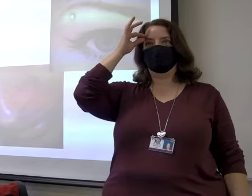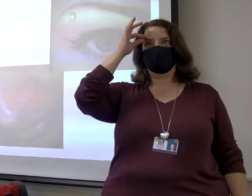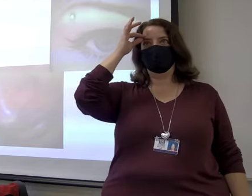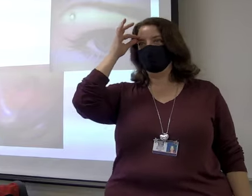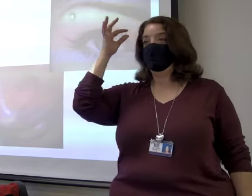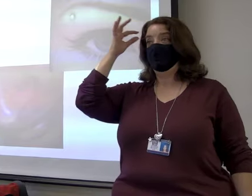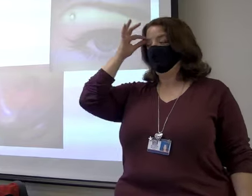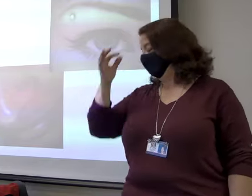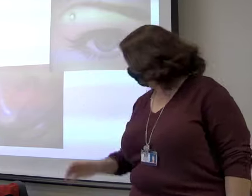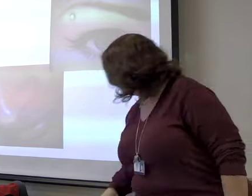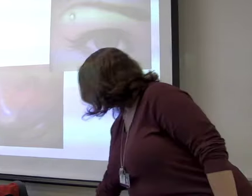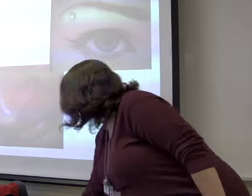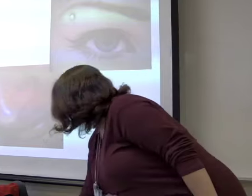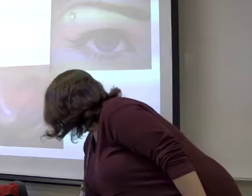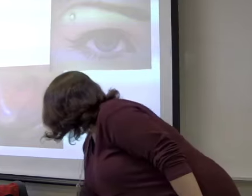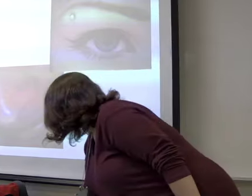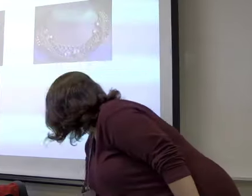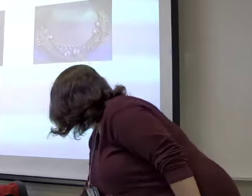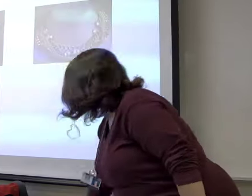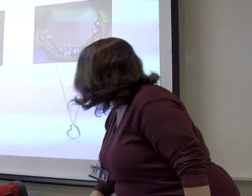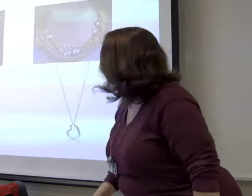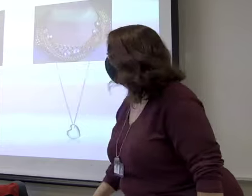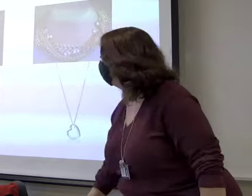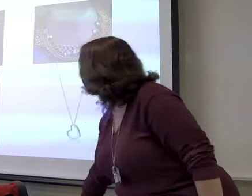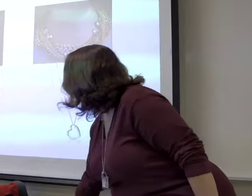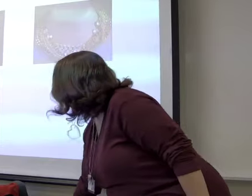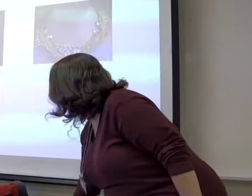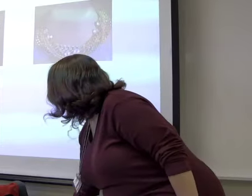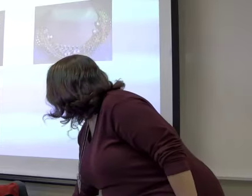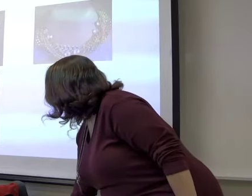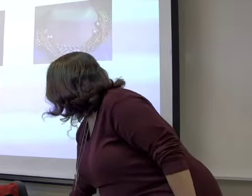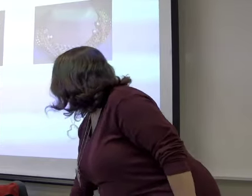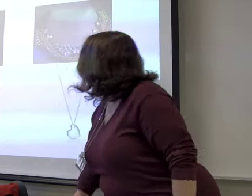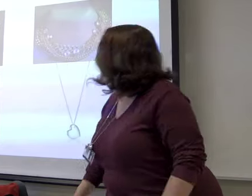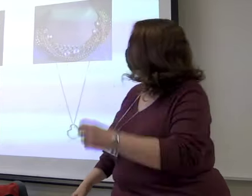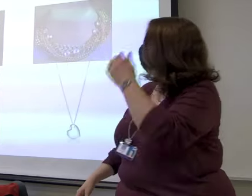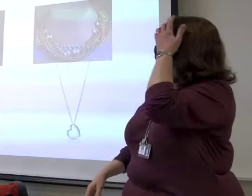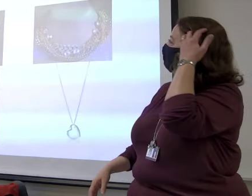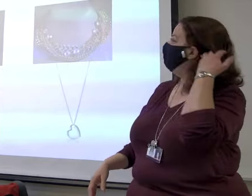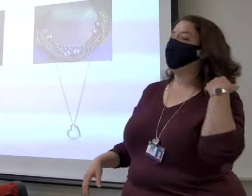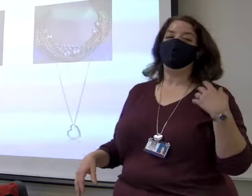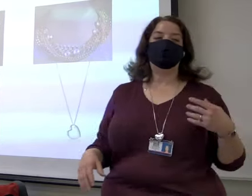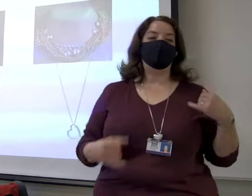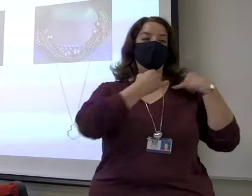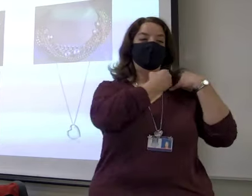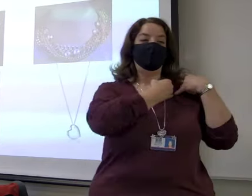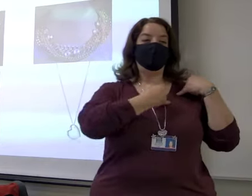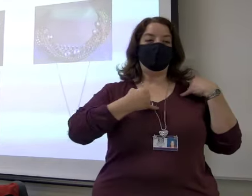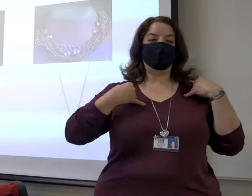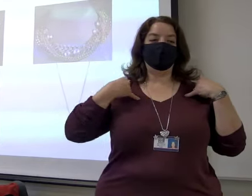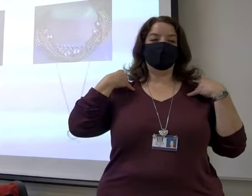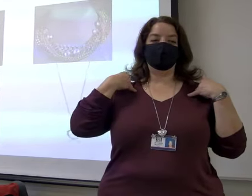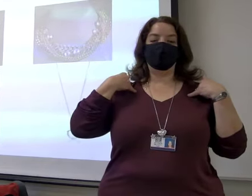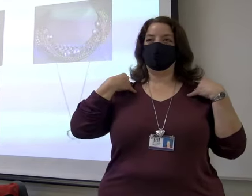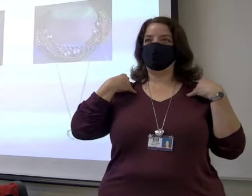gross. Dude, it's like having one big one. All right, so necklace. There's your basic